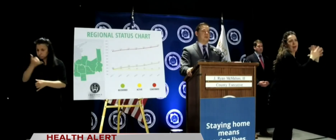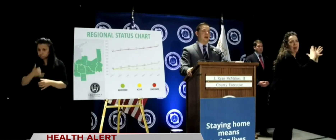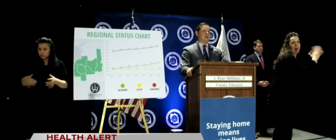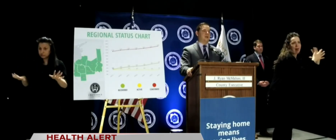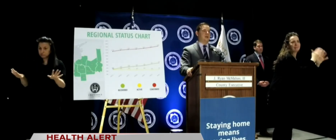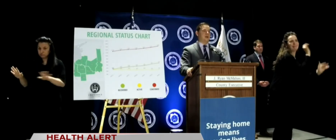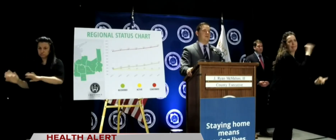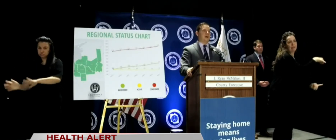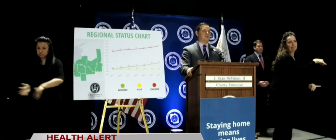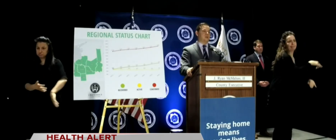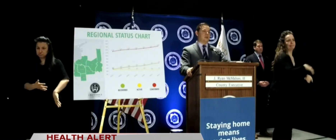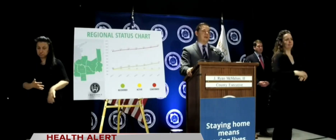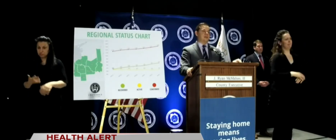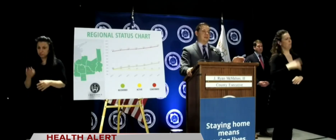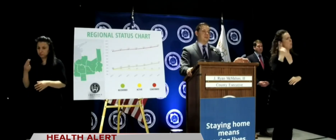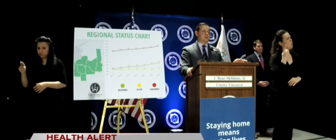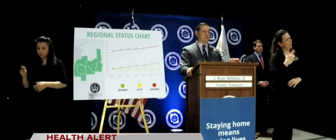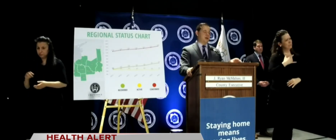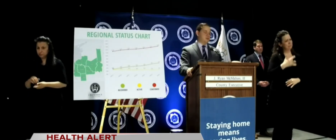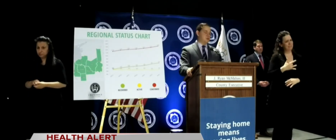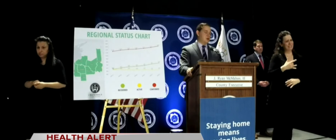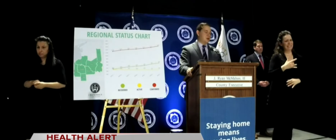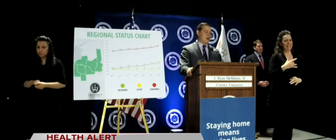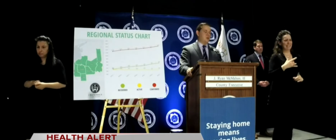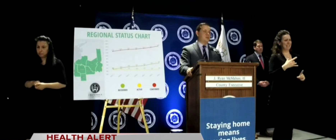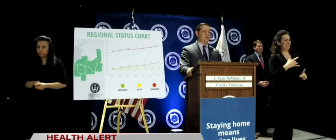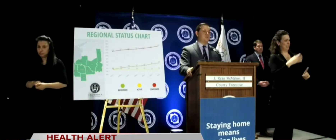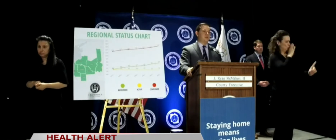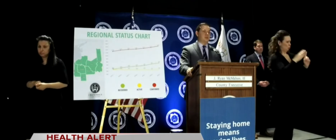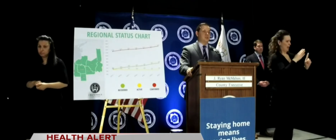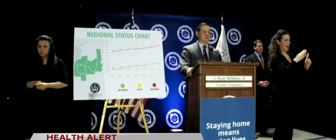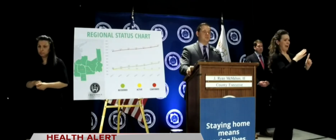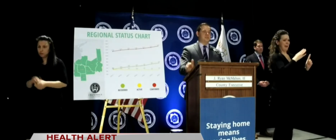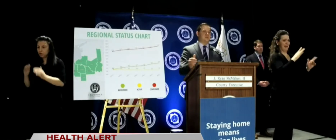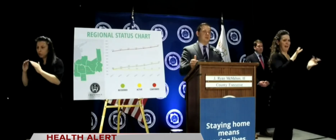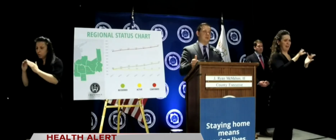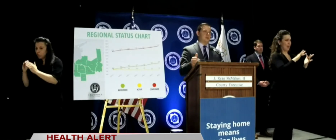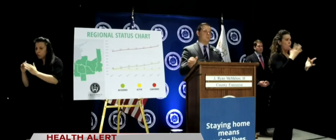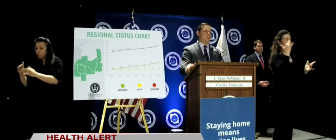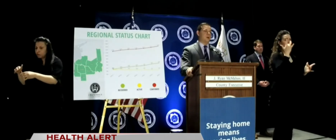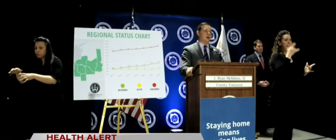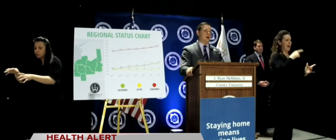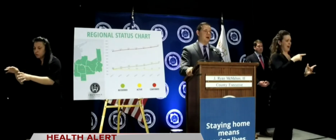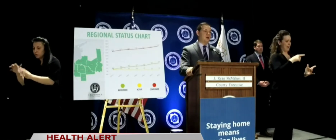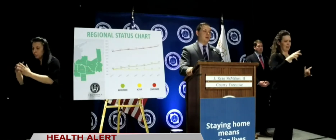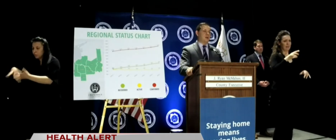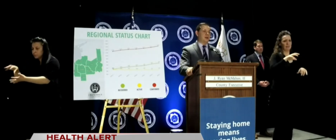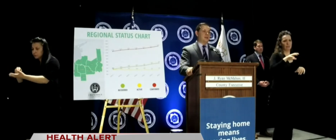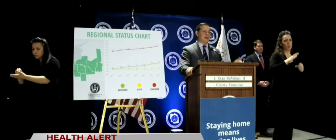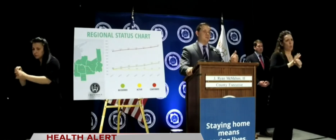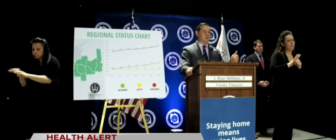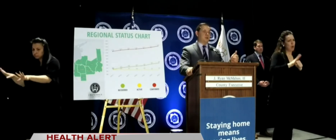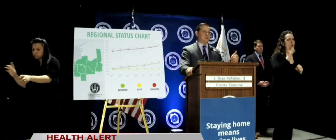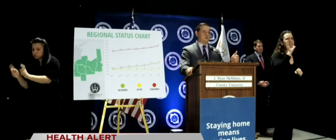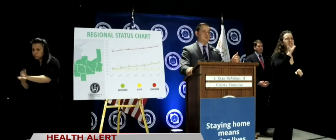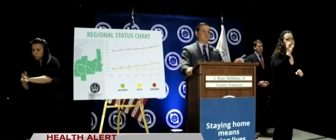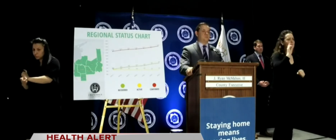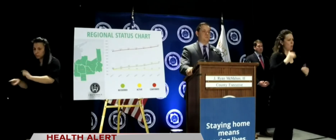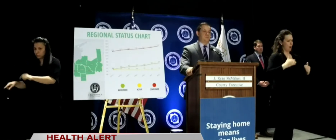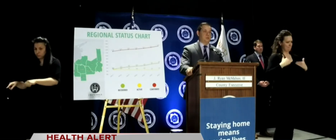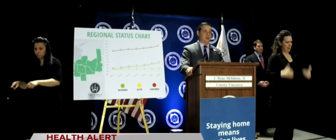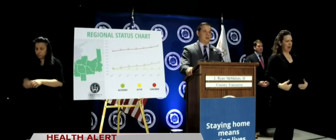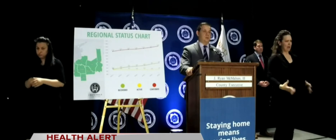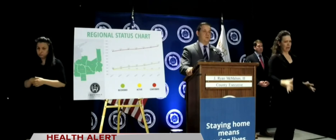along the line of household contacts that became positive. Now we see affiliations specifically in dense buildings,